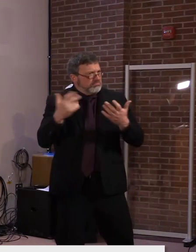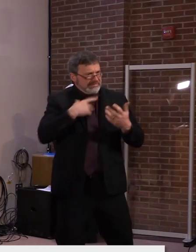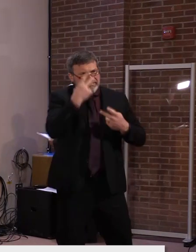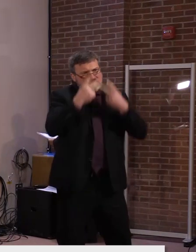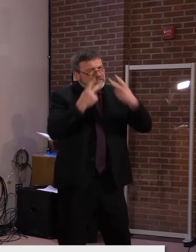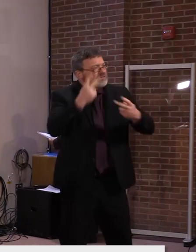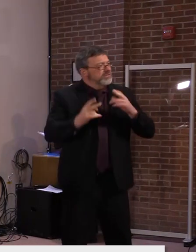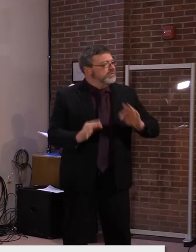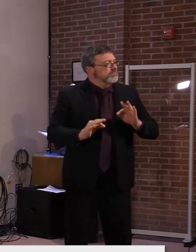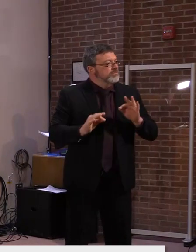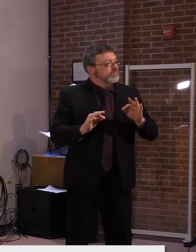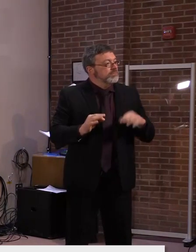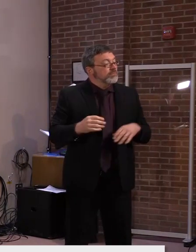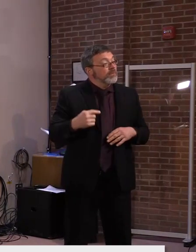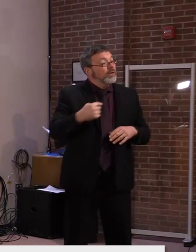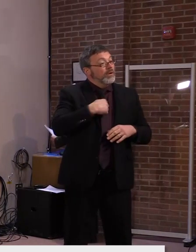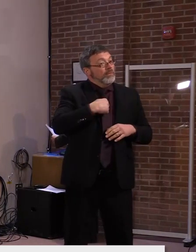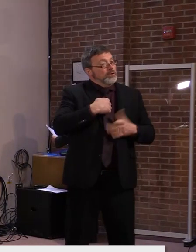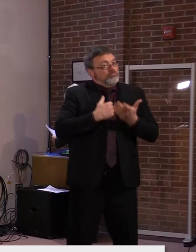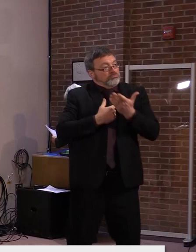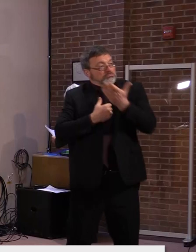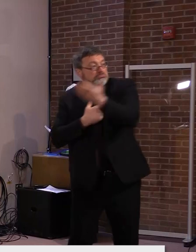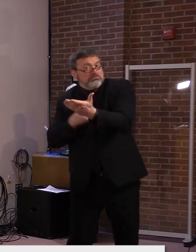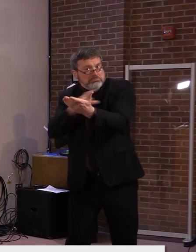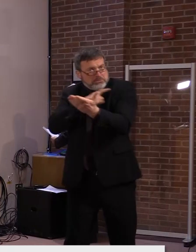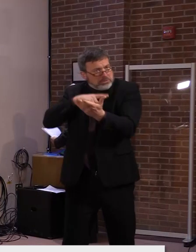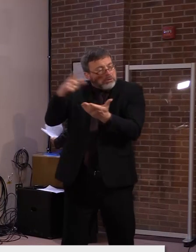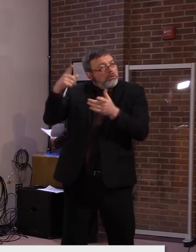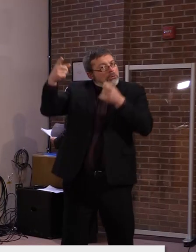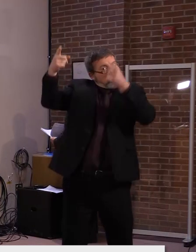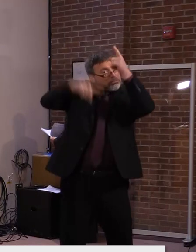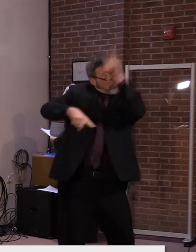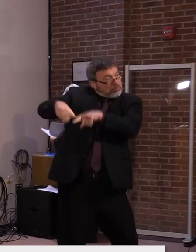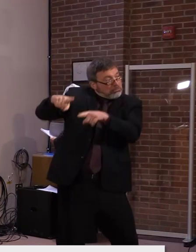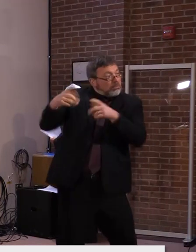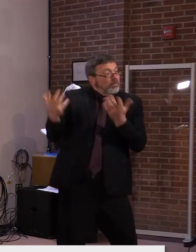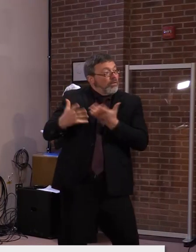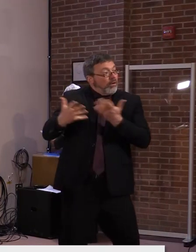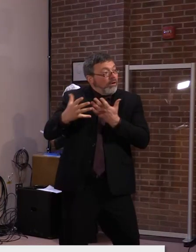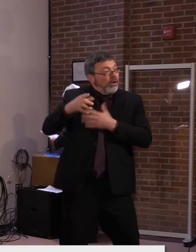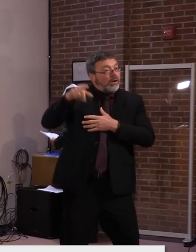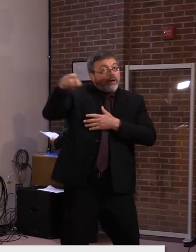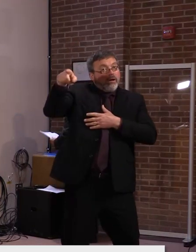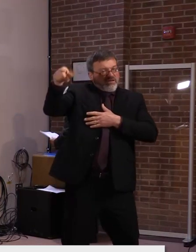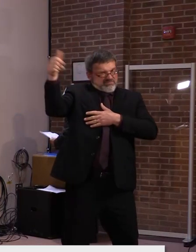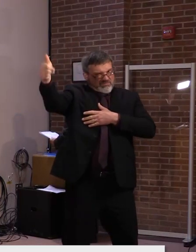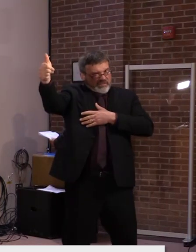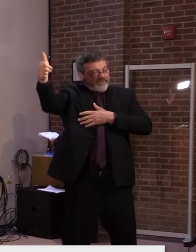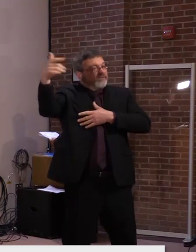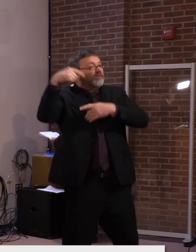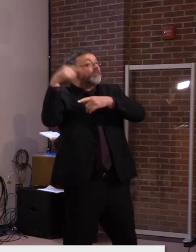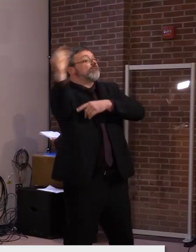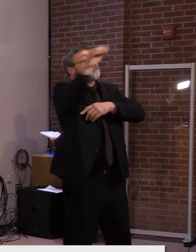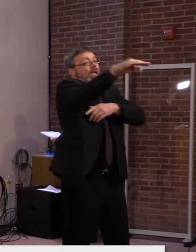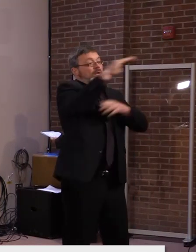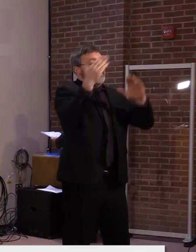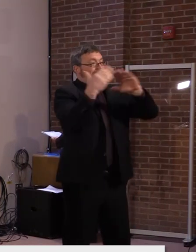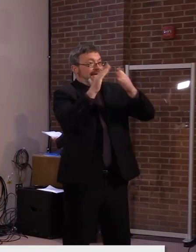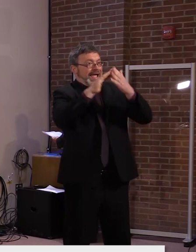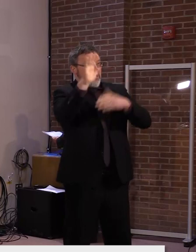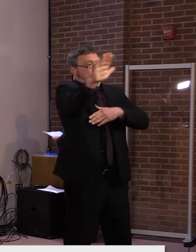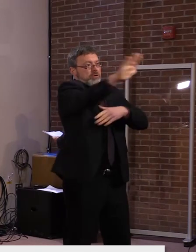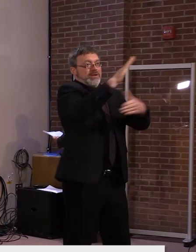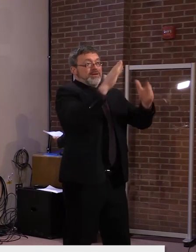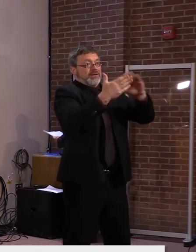compromise to the legislature to give municipalities the authority, if they choose, to pass their own mask rule. As